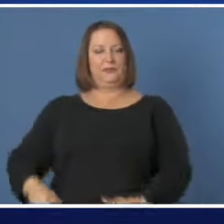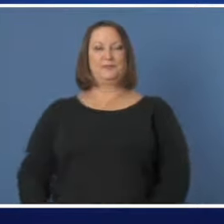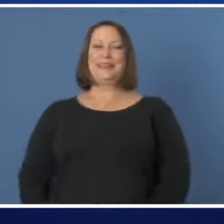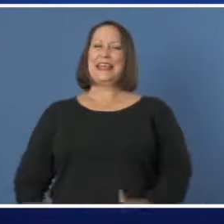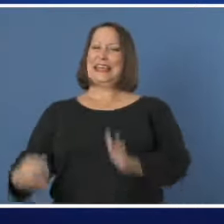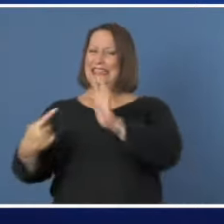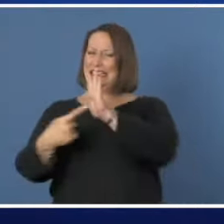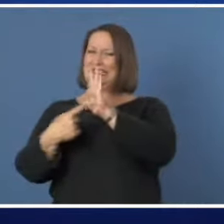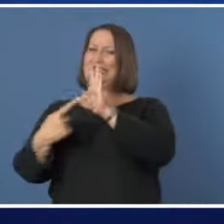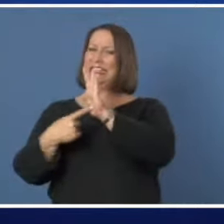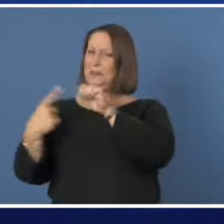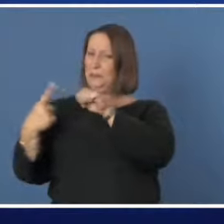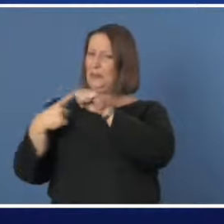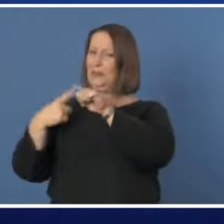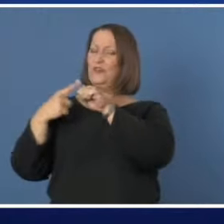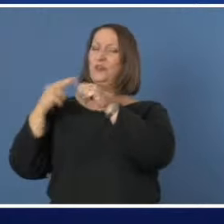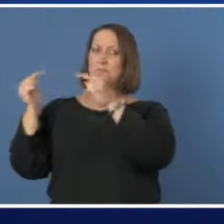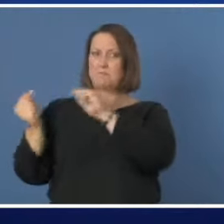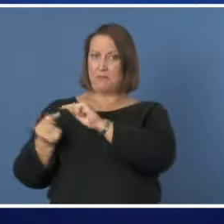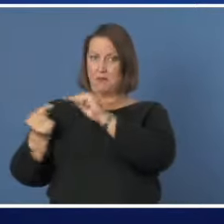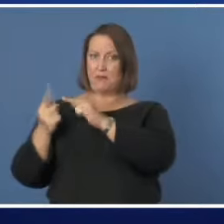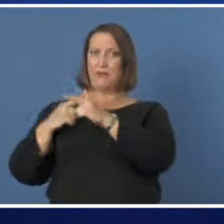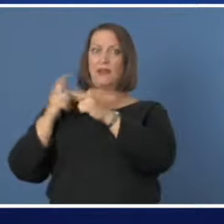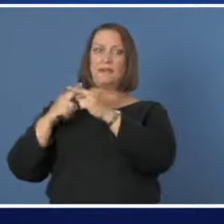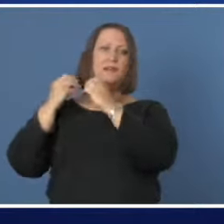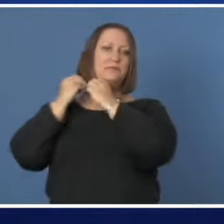Pain may occur before swelling.